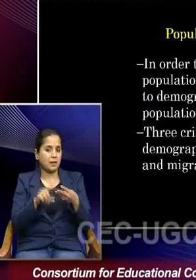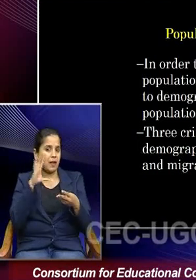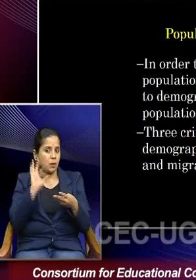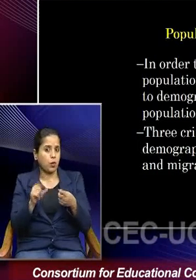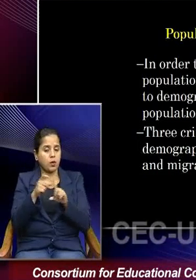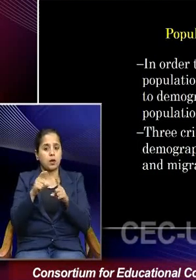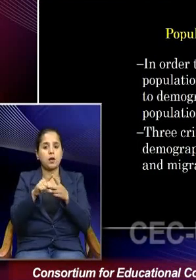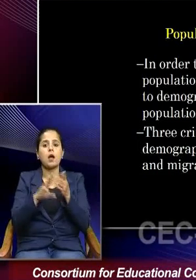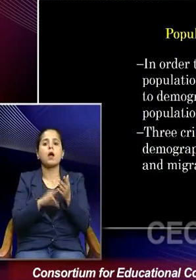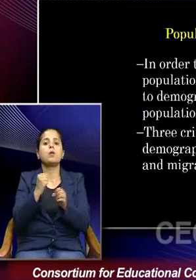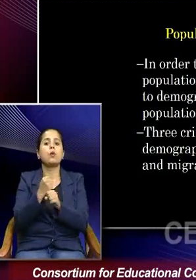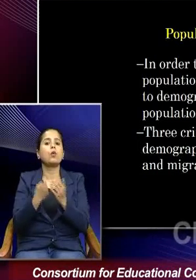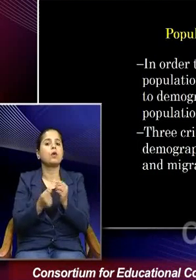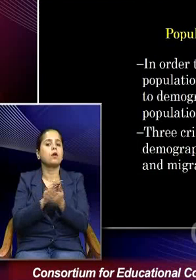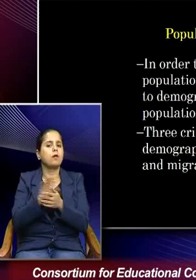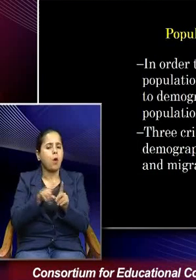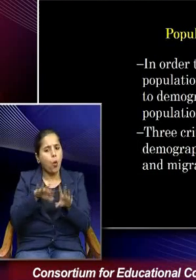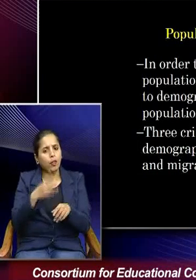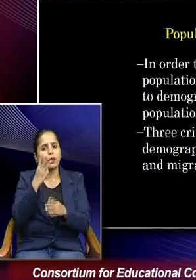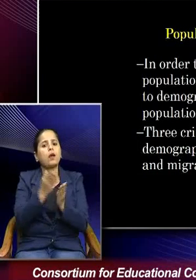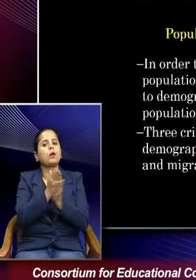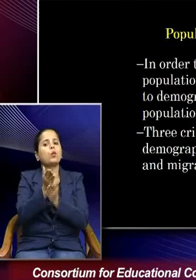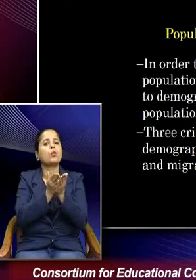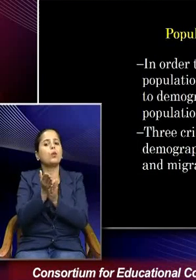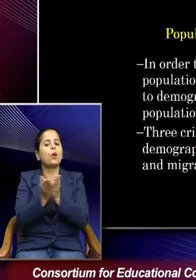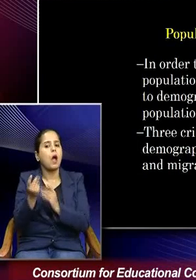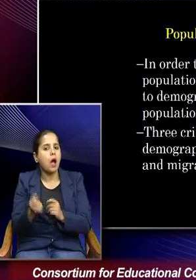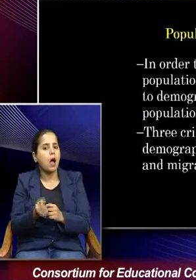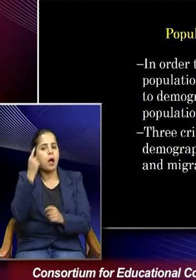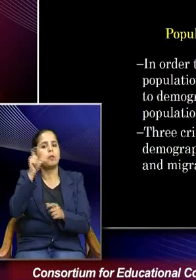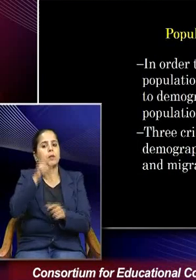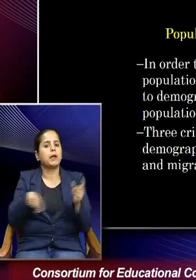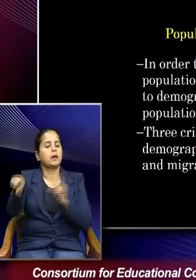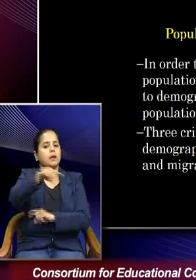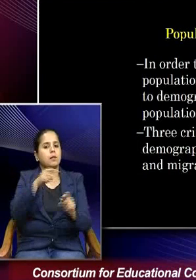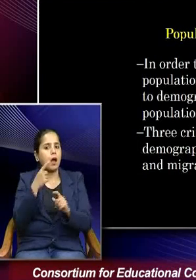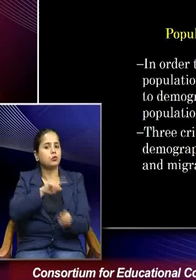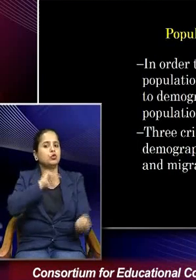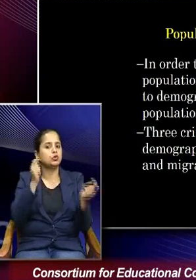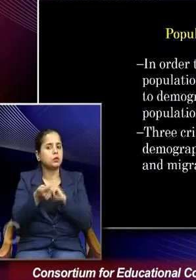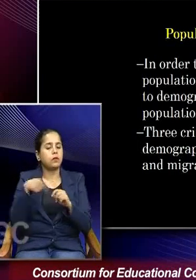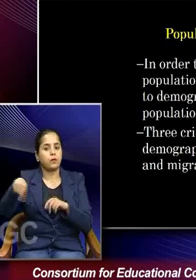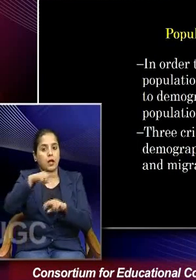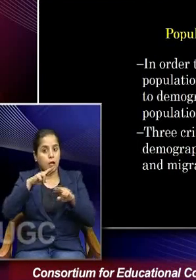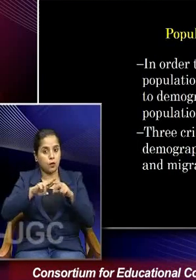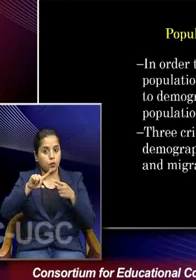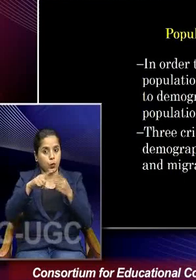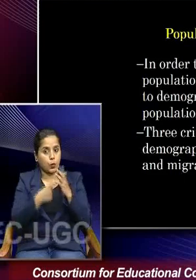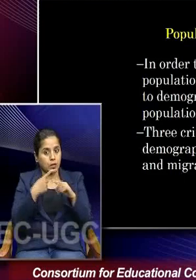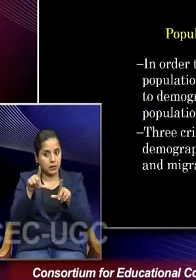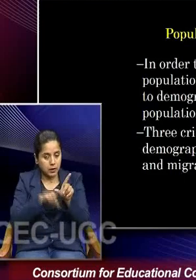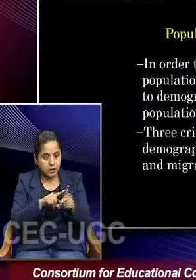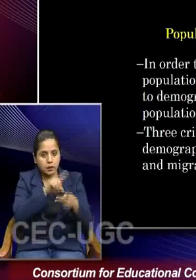demography, or we can say three ways to understand population dynamic, is fertility,